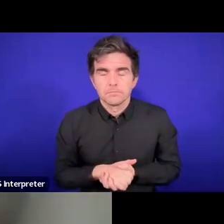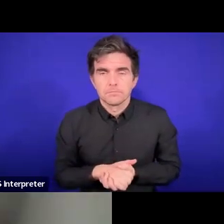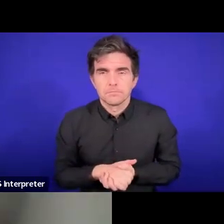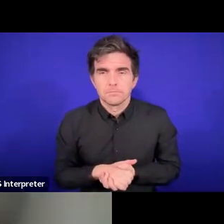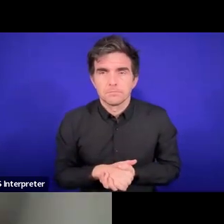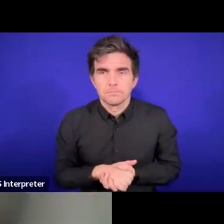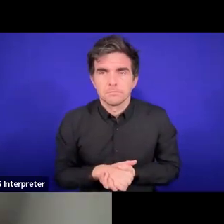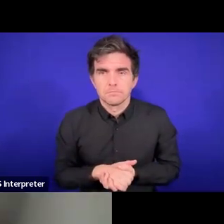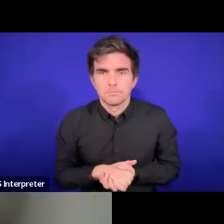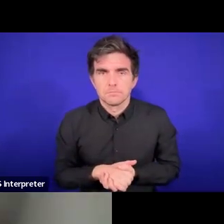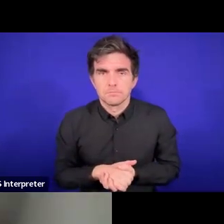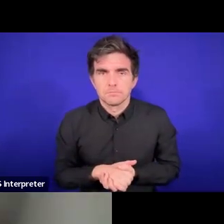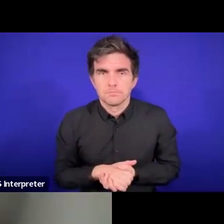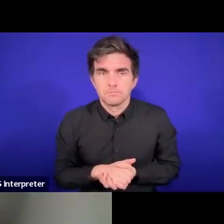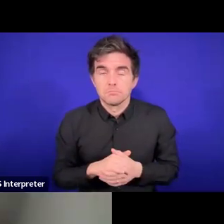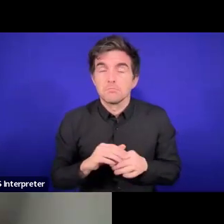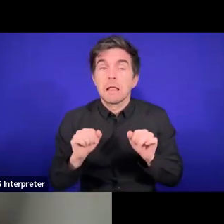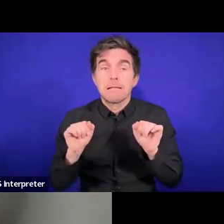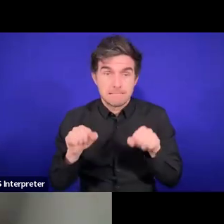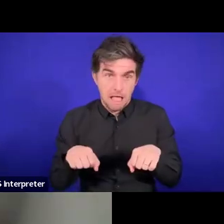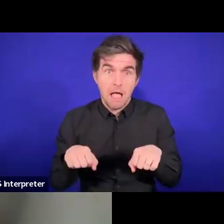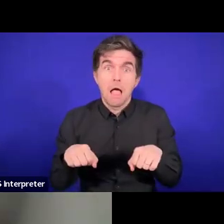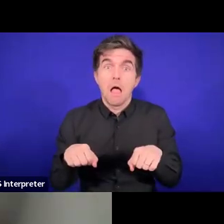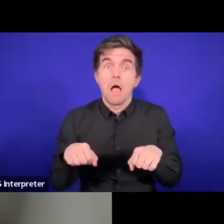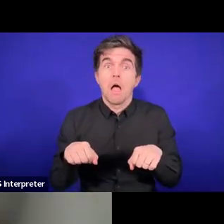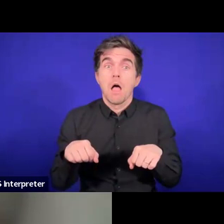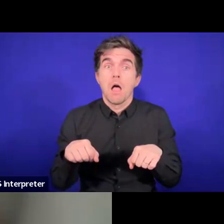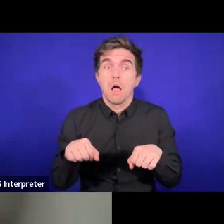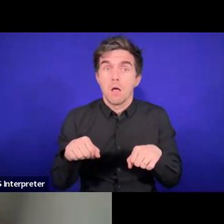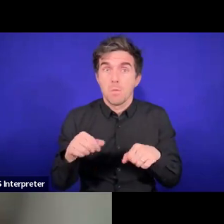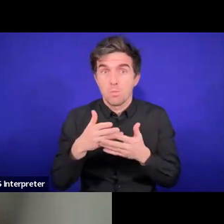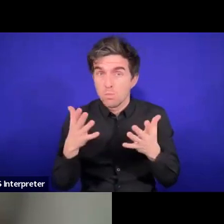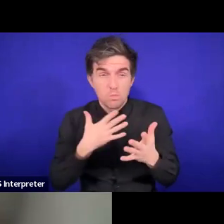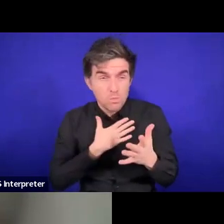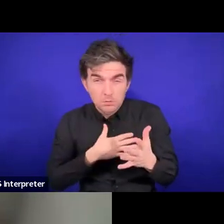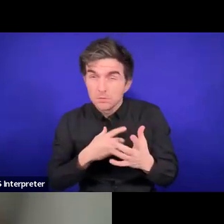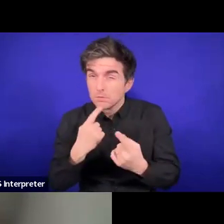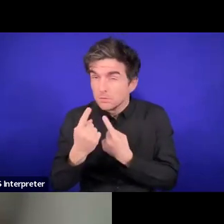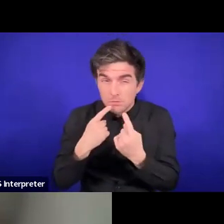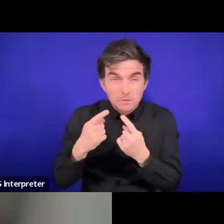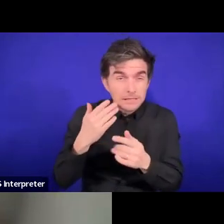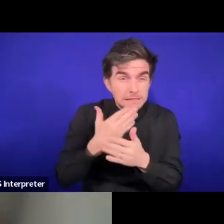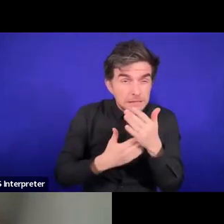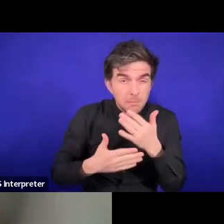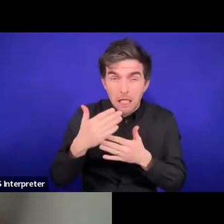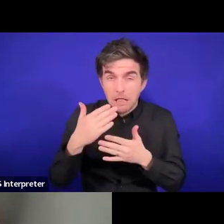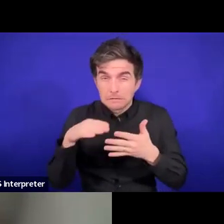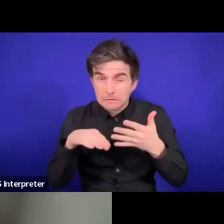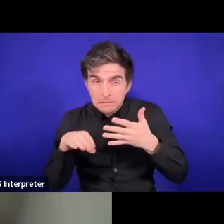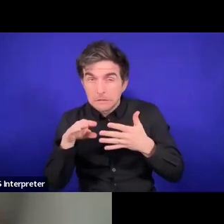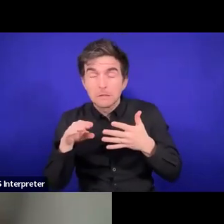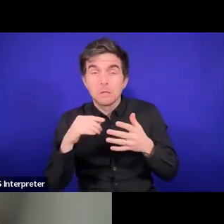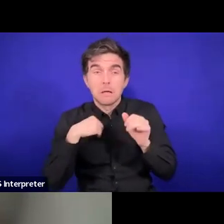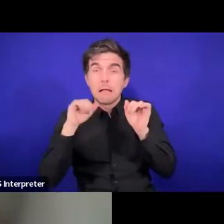go a couple of minutes over time. So perhaps either Anna or Joseph wants to offer their thoughts, or anybody else. And then I